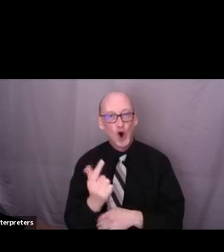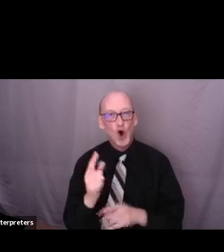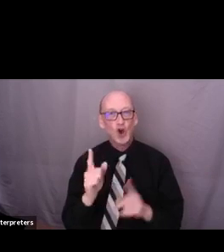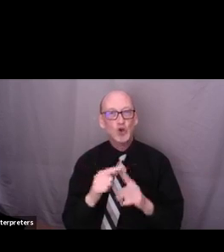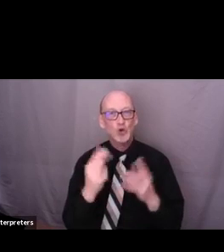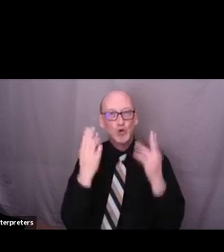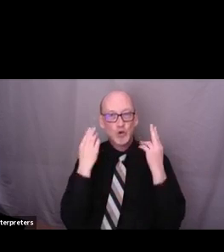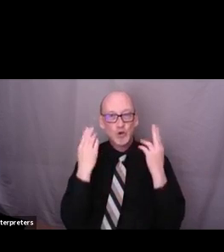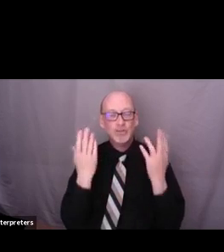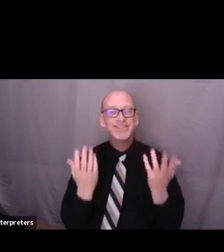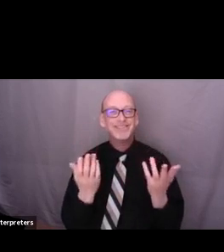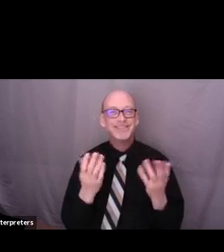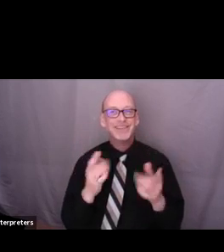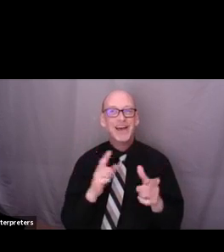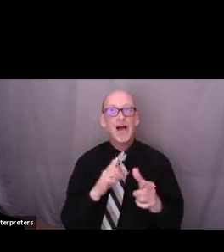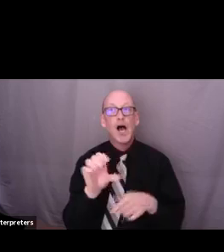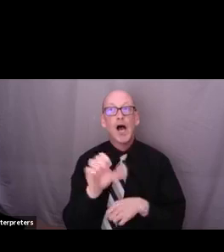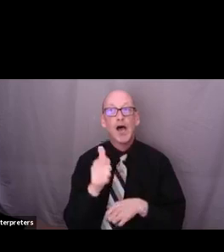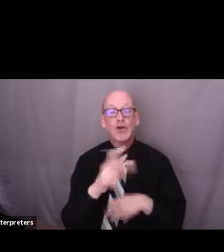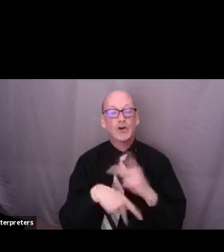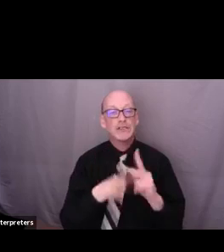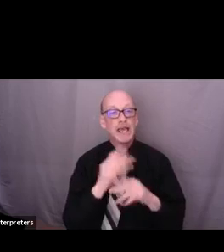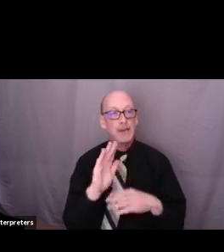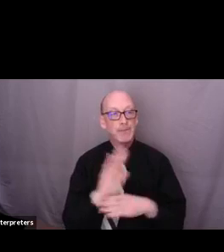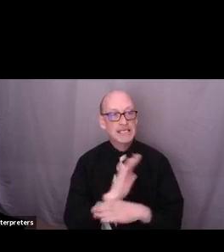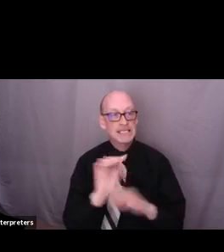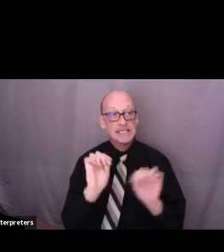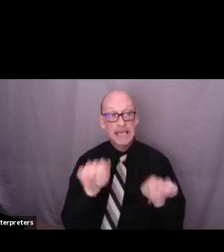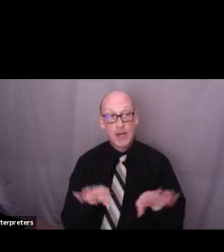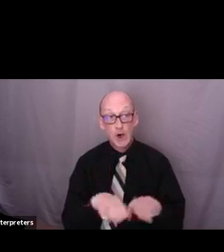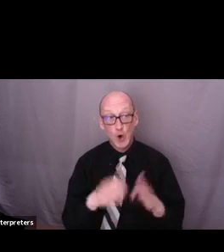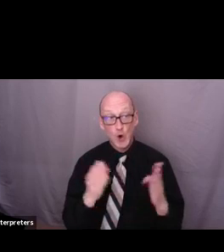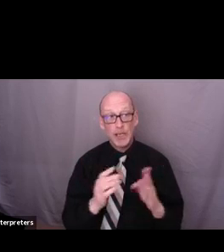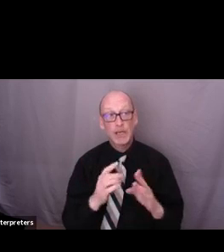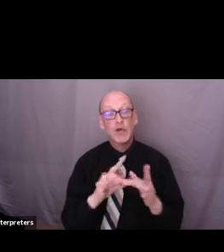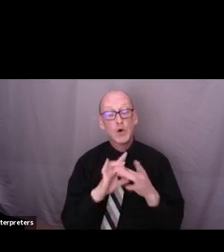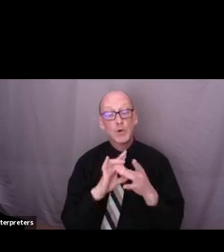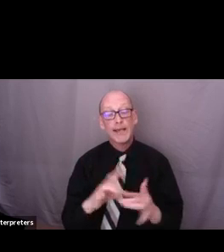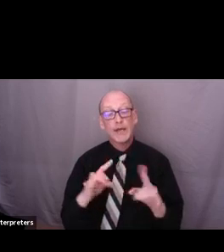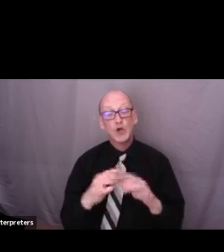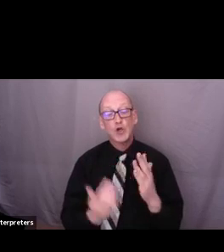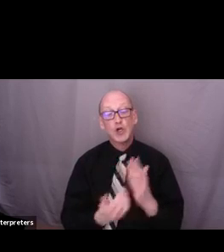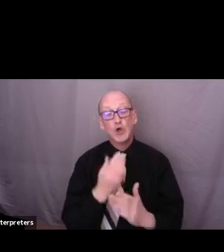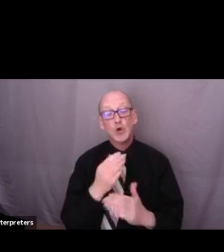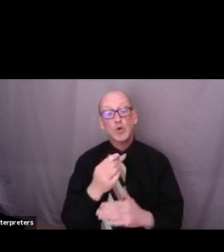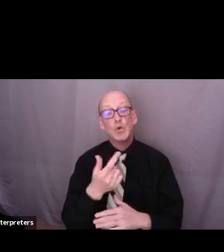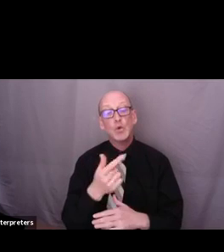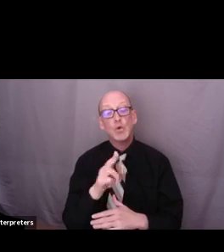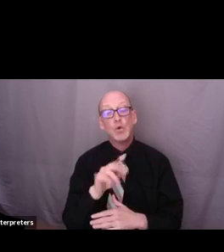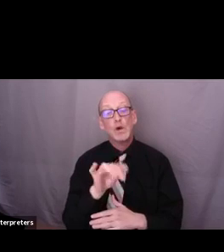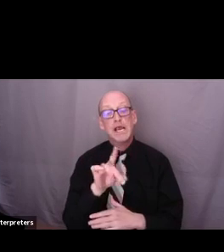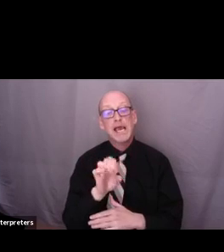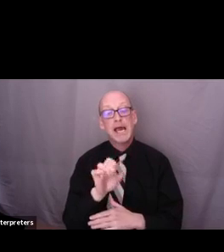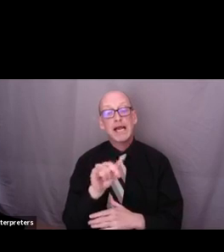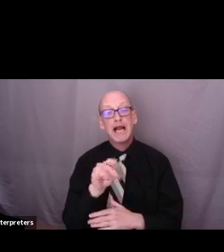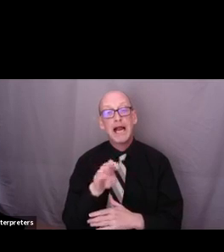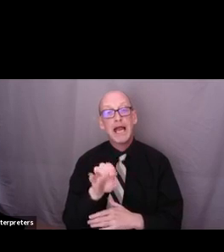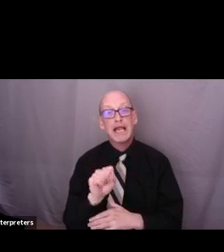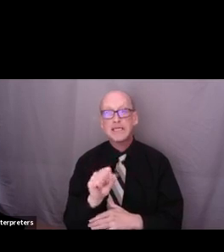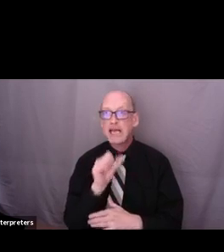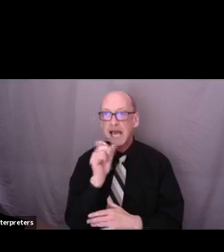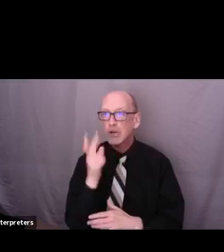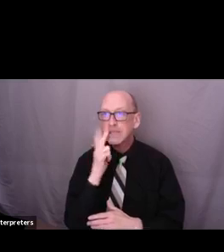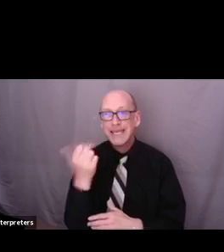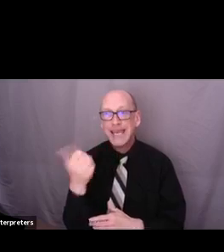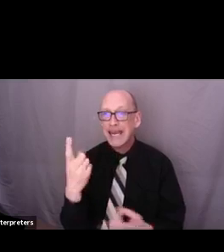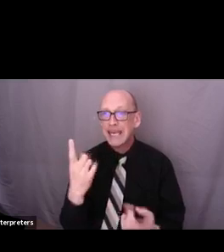and another set of businesses that are allowed to open under our new guidelines here. Are there any questions? I am not seeing any